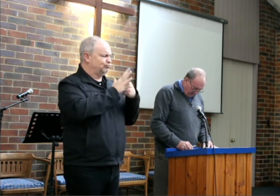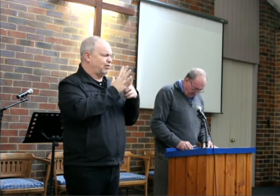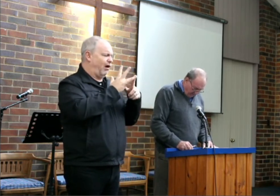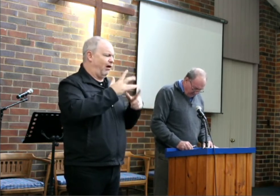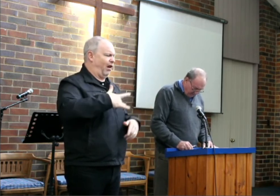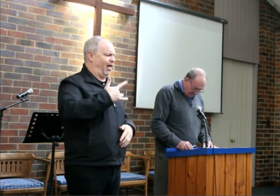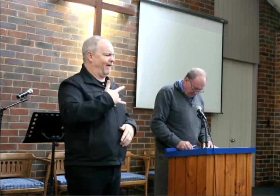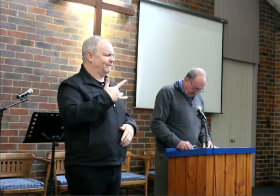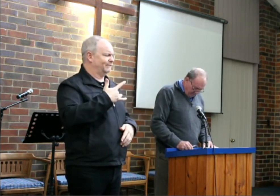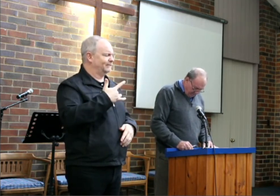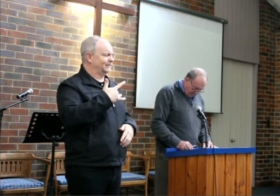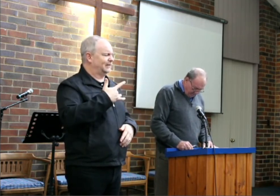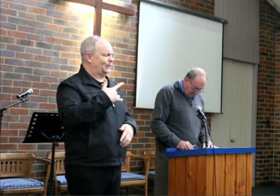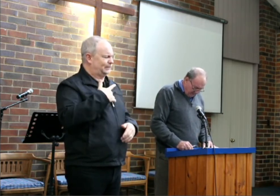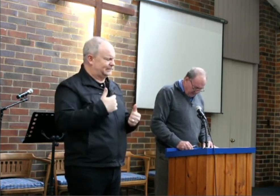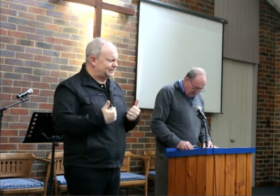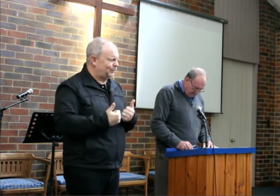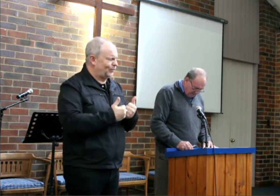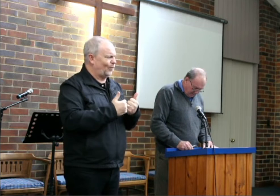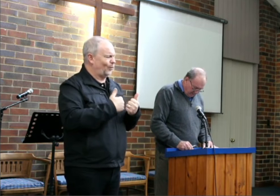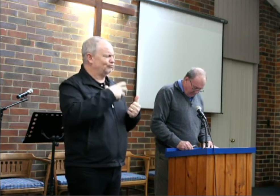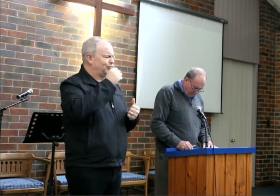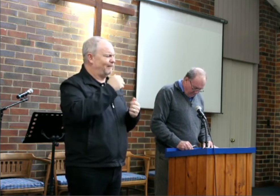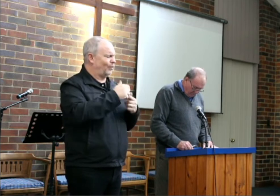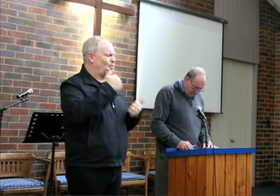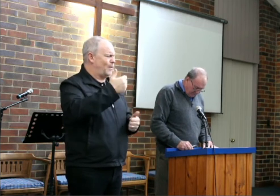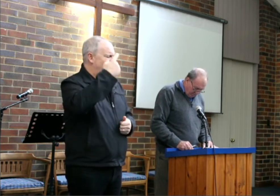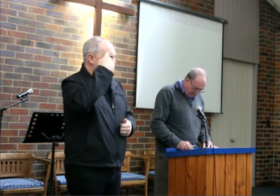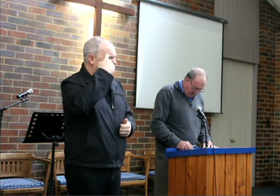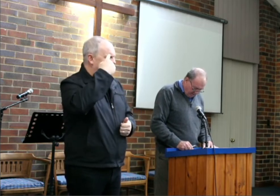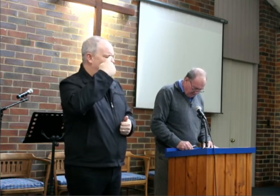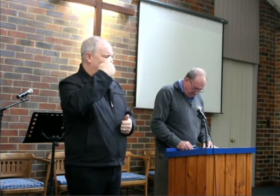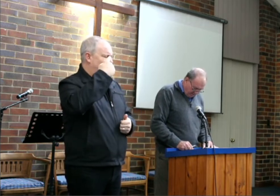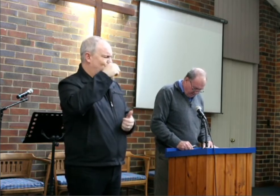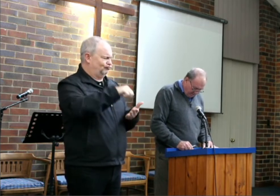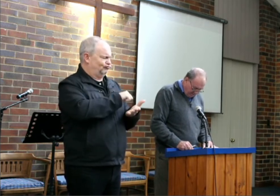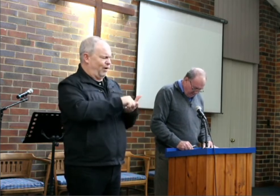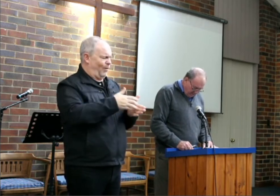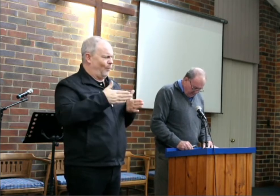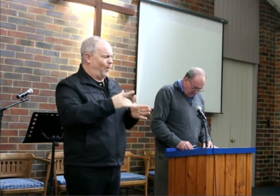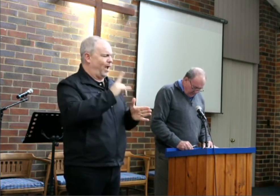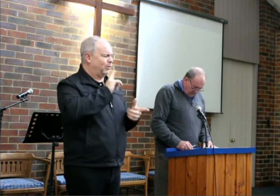and we pray that sanity and righteousness will prevail. There's a